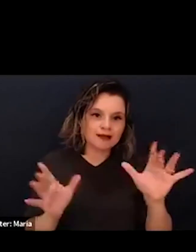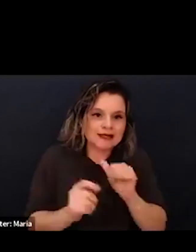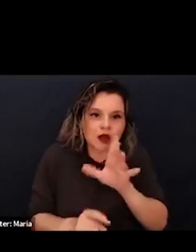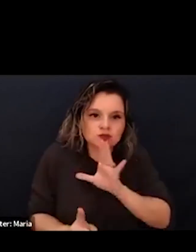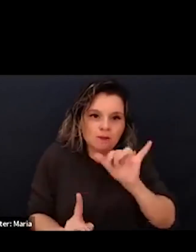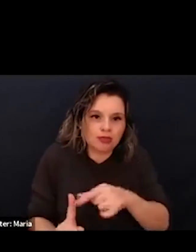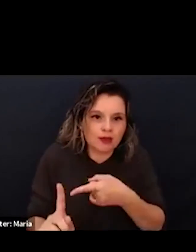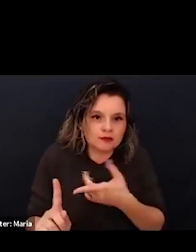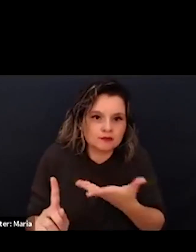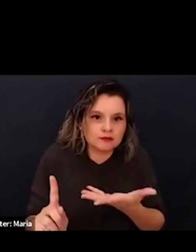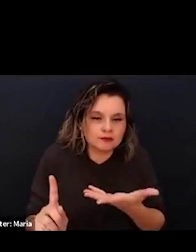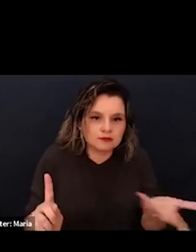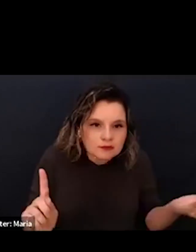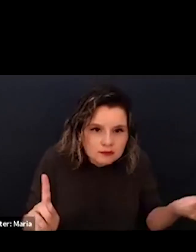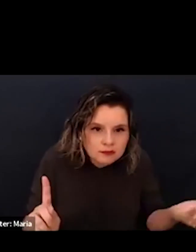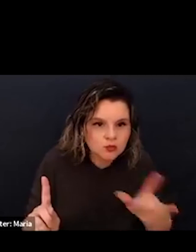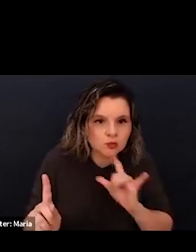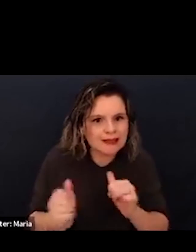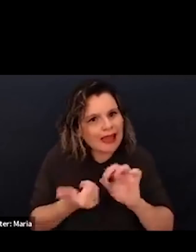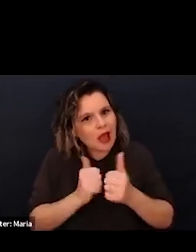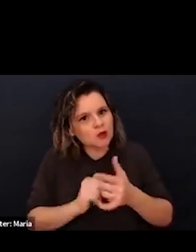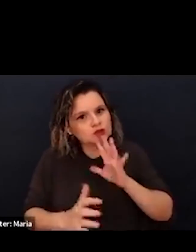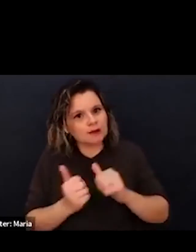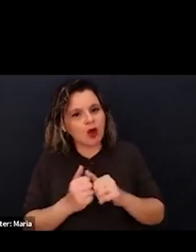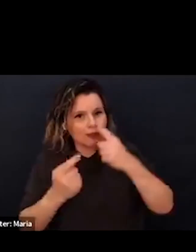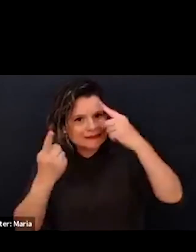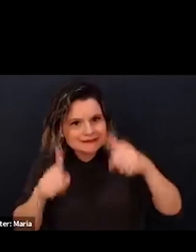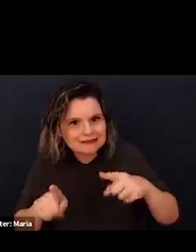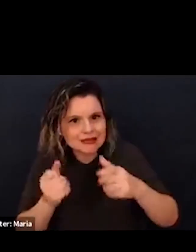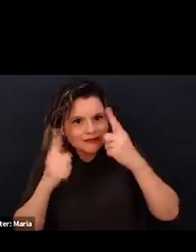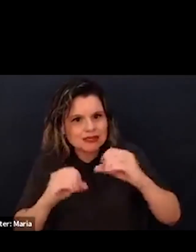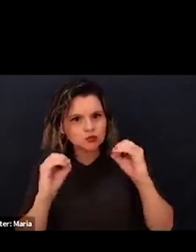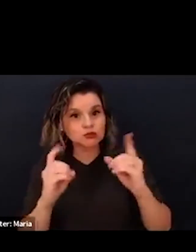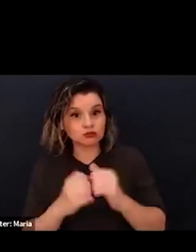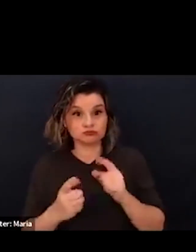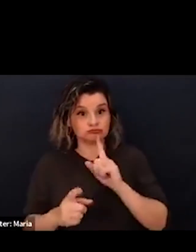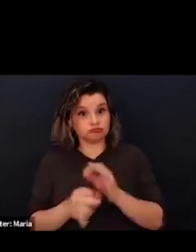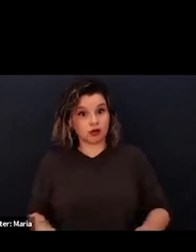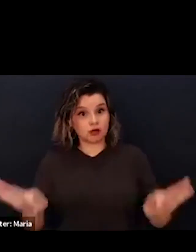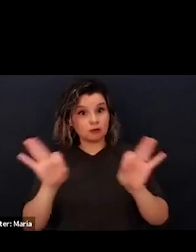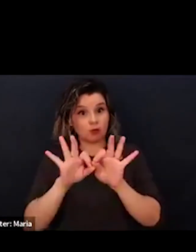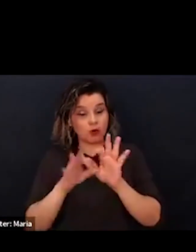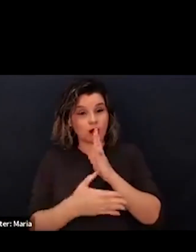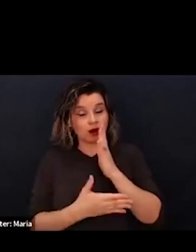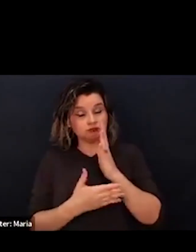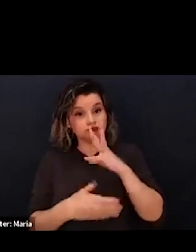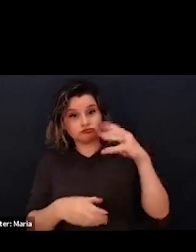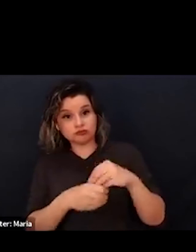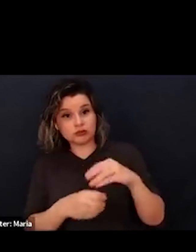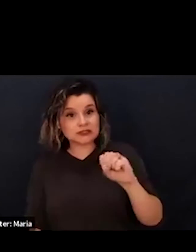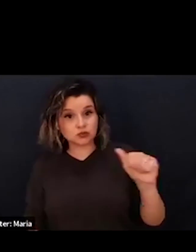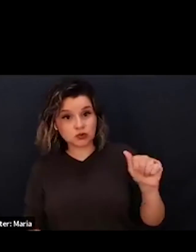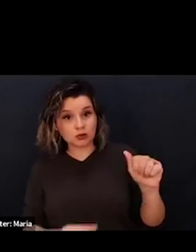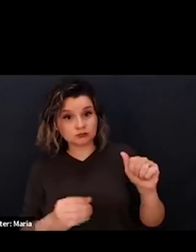mean, really, how are you going to talk about consent and consent education, which is an incredibly important part of sexual assault prevention